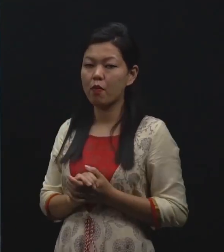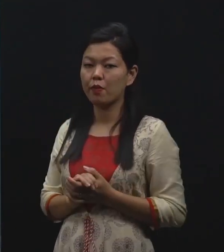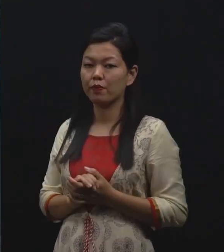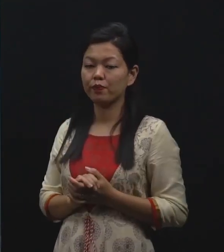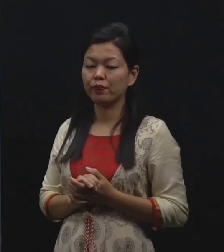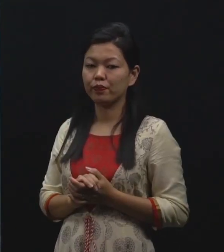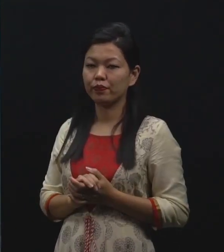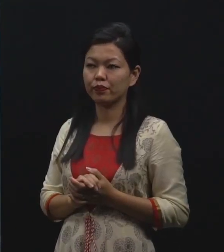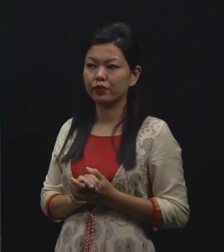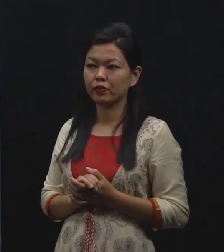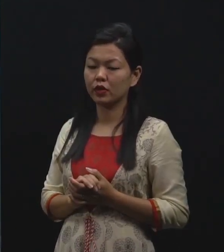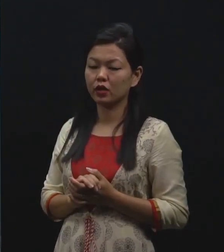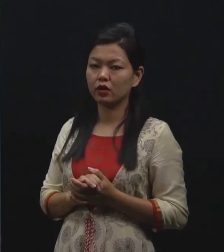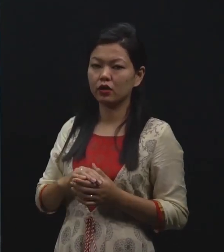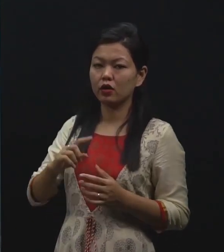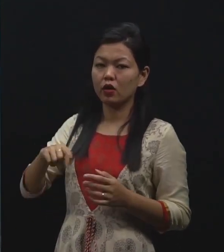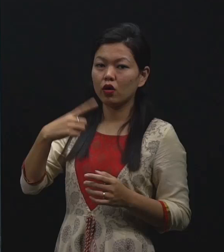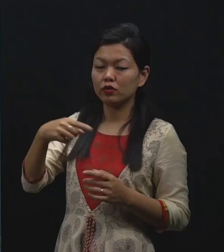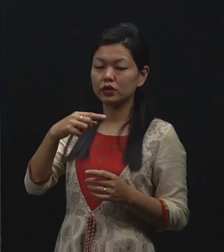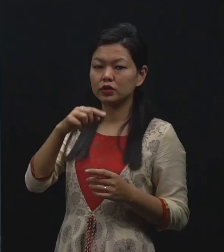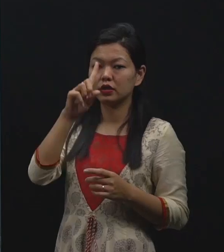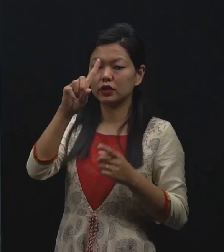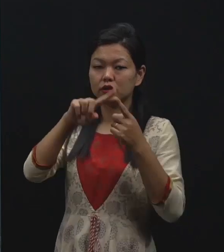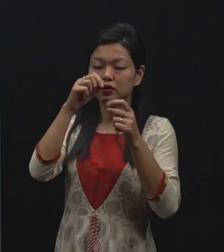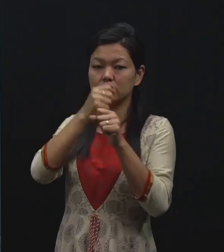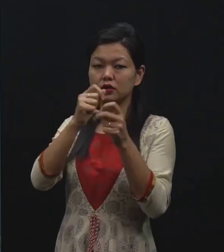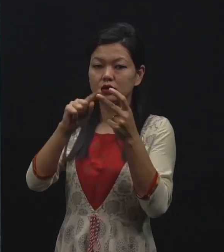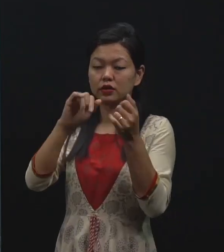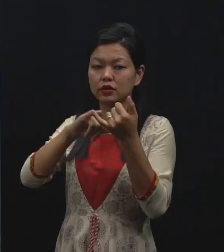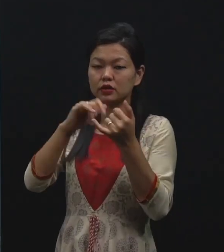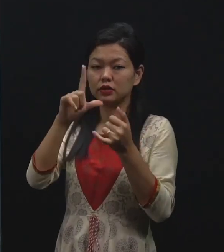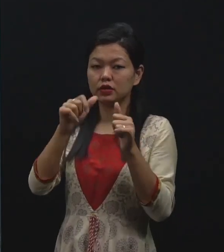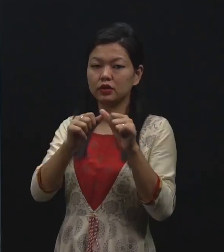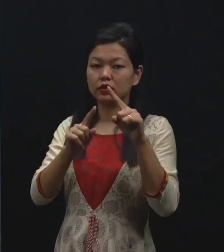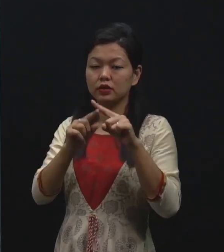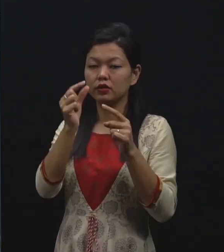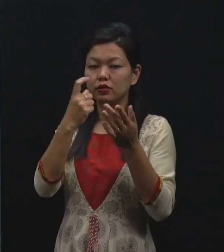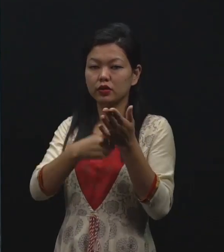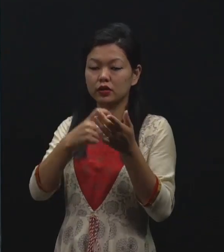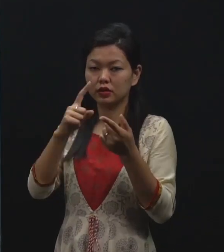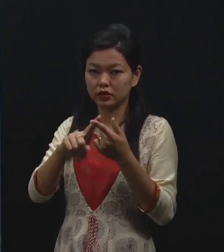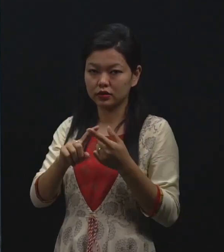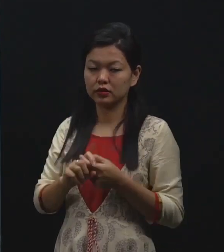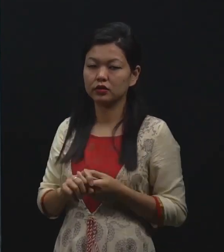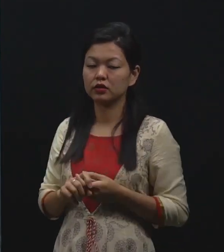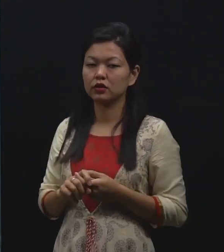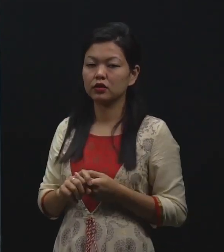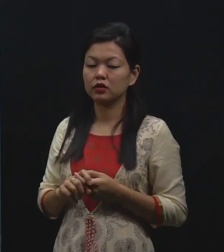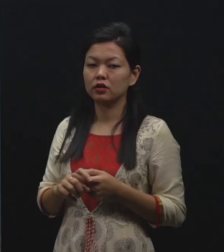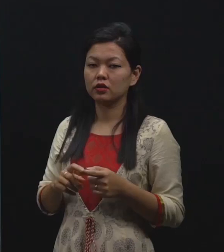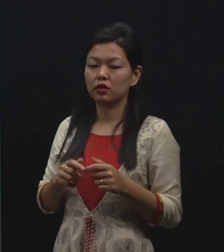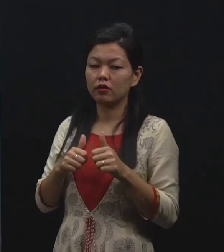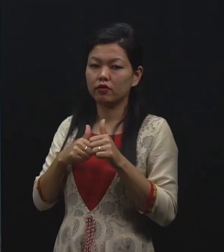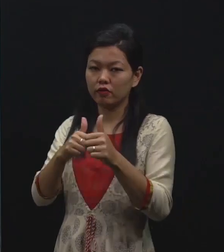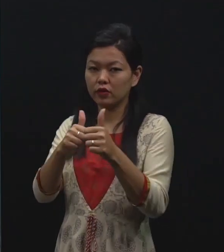on the unbridled power of the legislature and the executives, and they also declare certain rules,